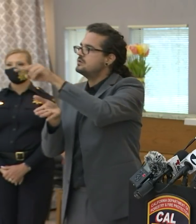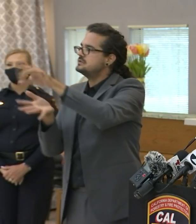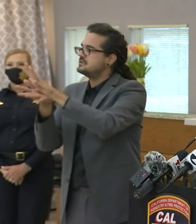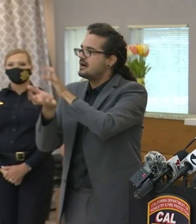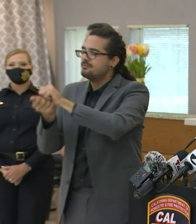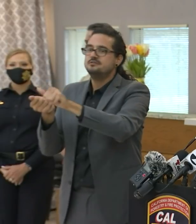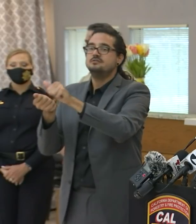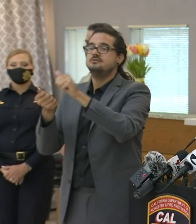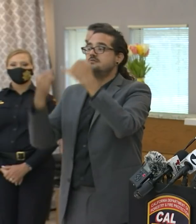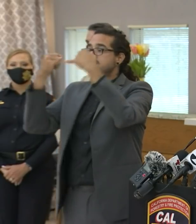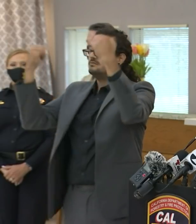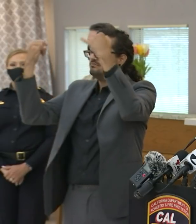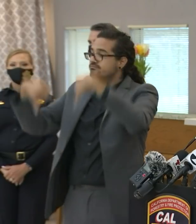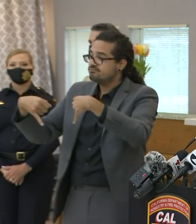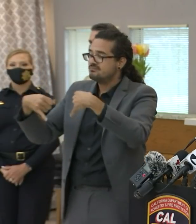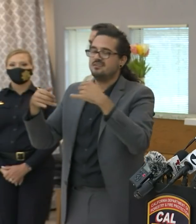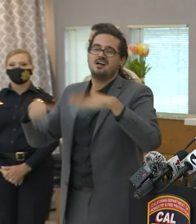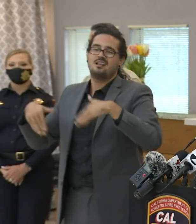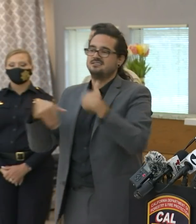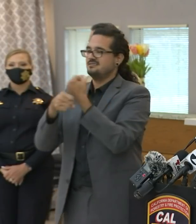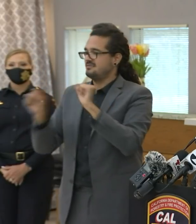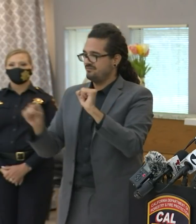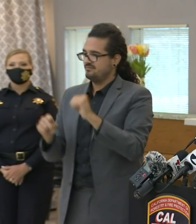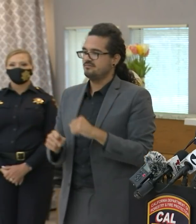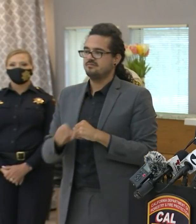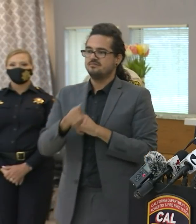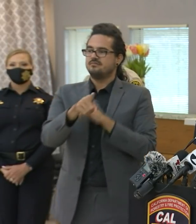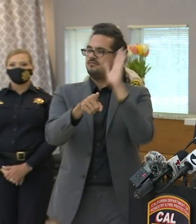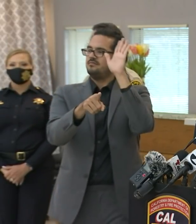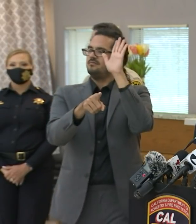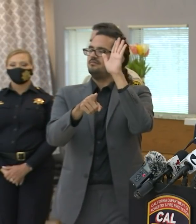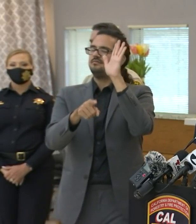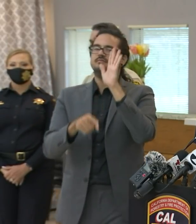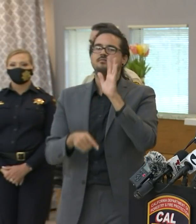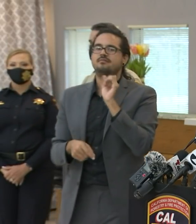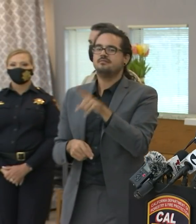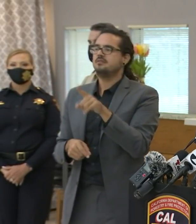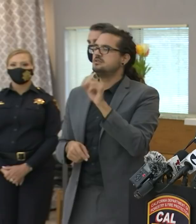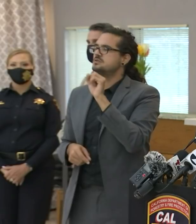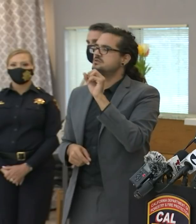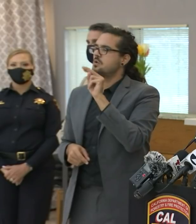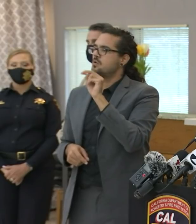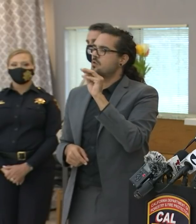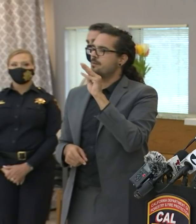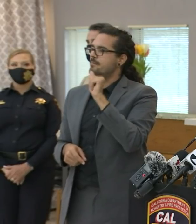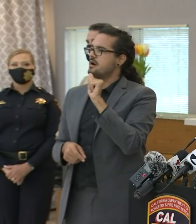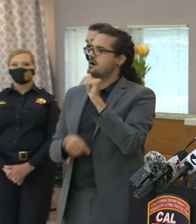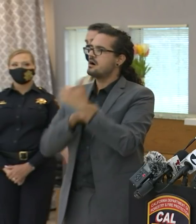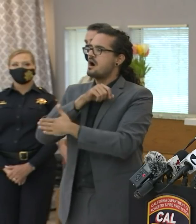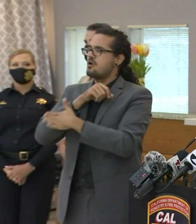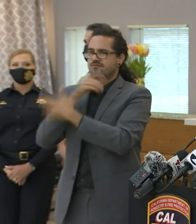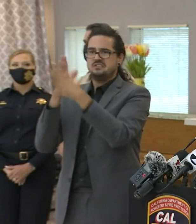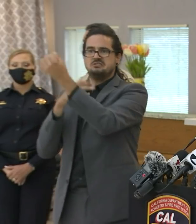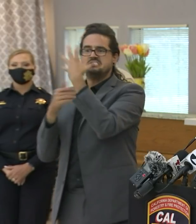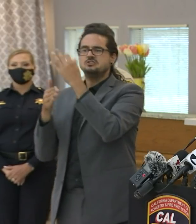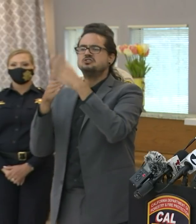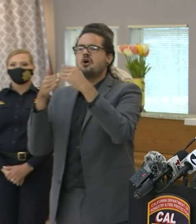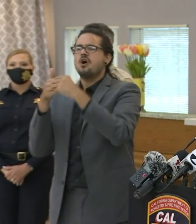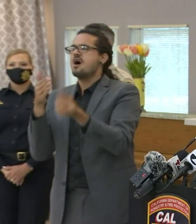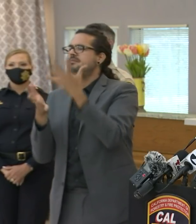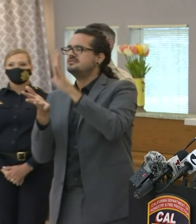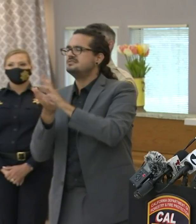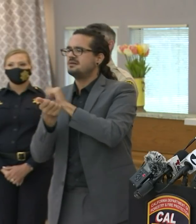go up. Sonoma County said that their preliminary, they had a dollar amount, that's what I was wondering. Yeah. So we wouldn't release a dollar amount. That would